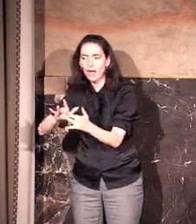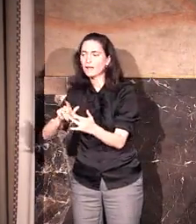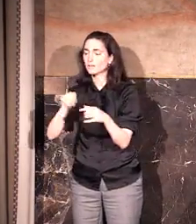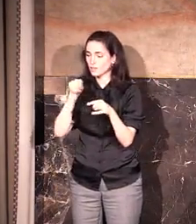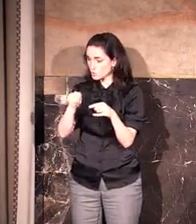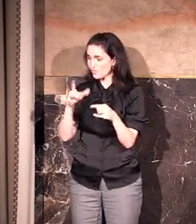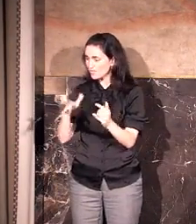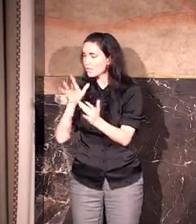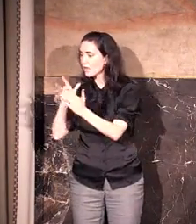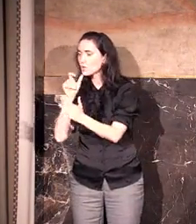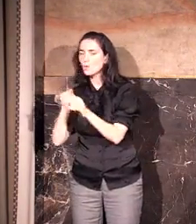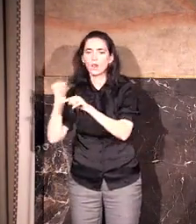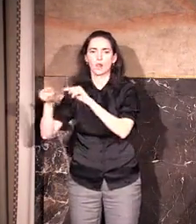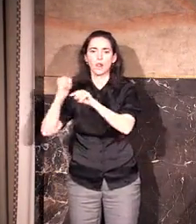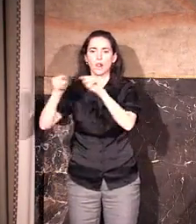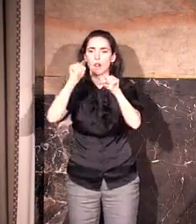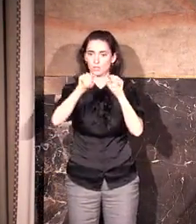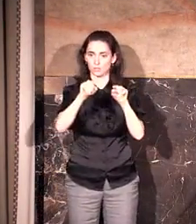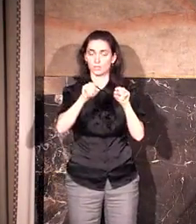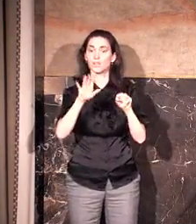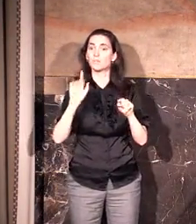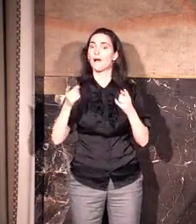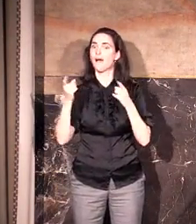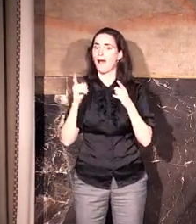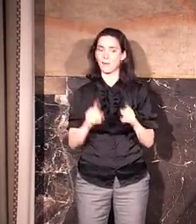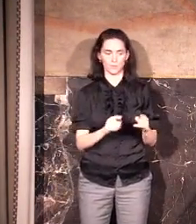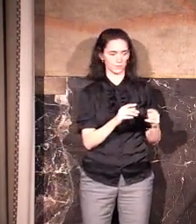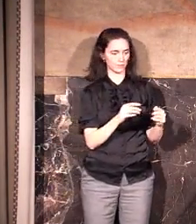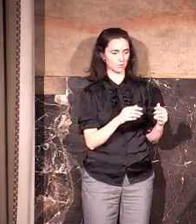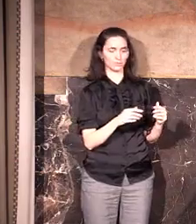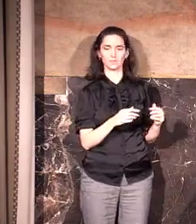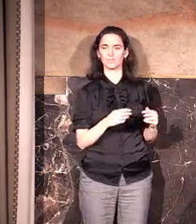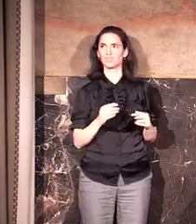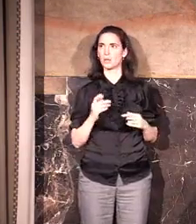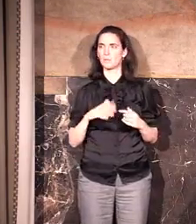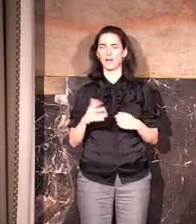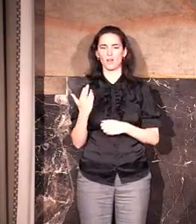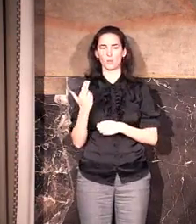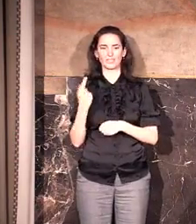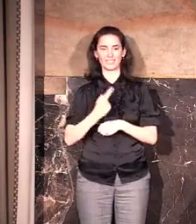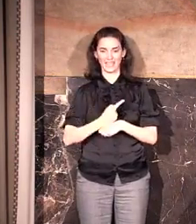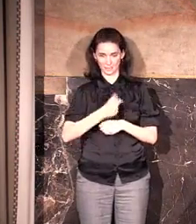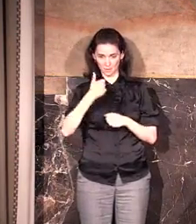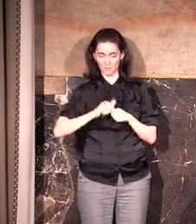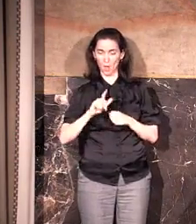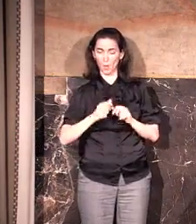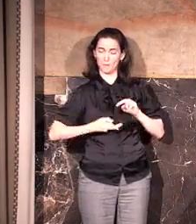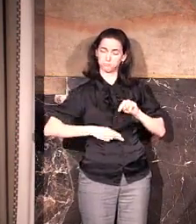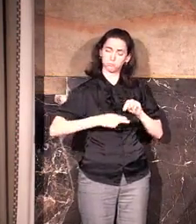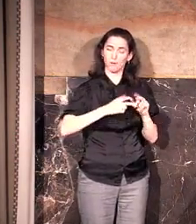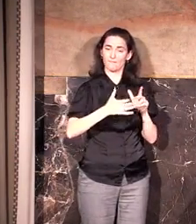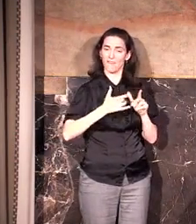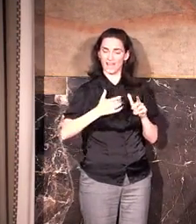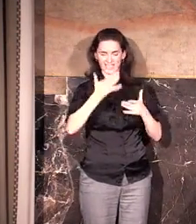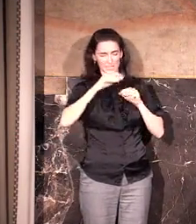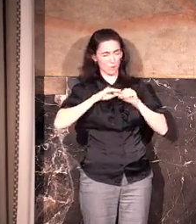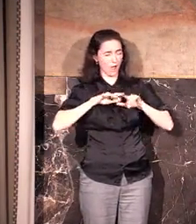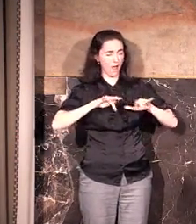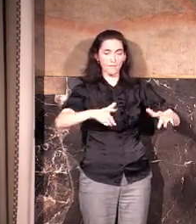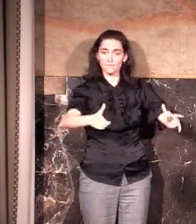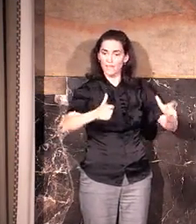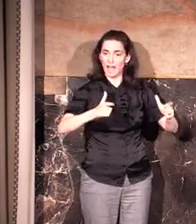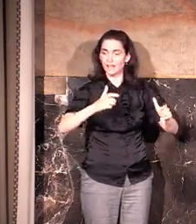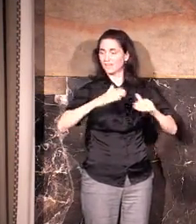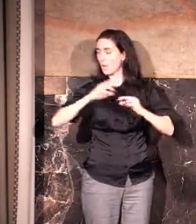that way. But pretty rapidly, we had, again, in the first 13 days, the fastest growth in COVID-19 in the world. And